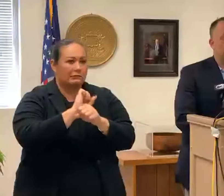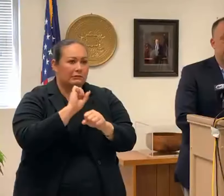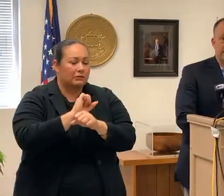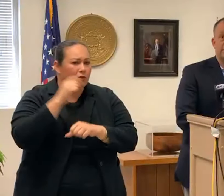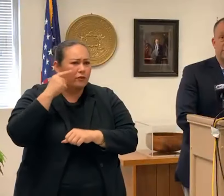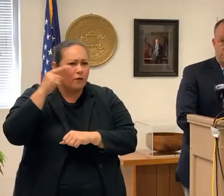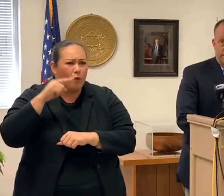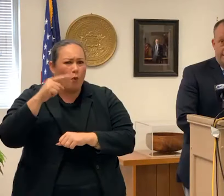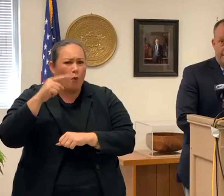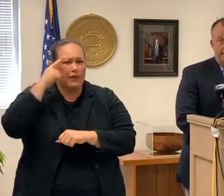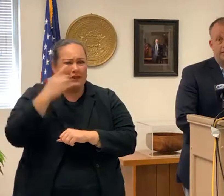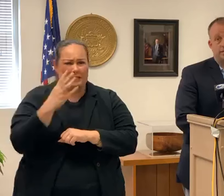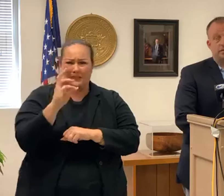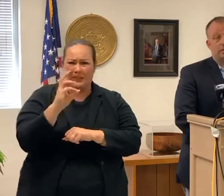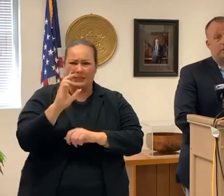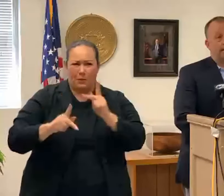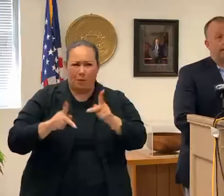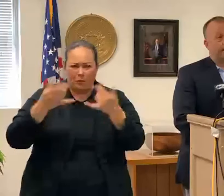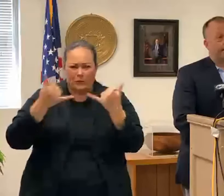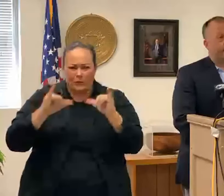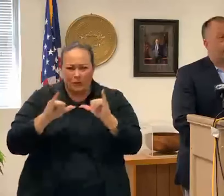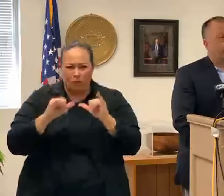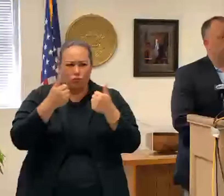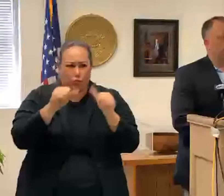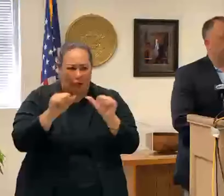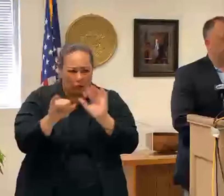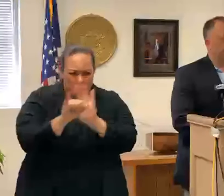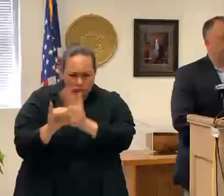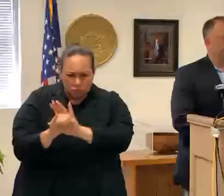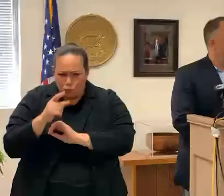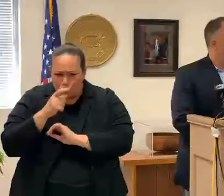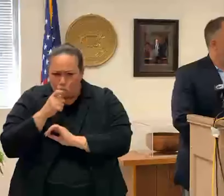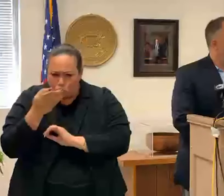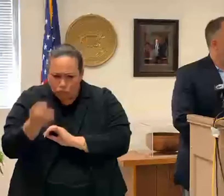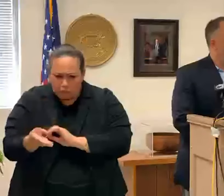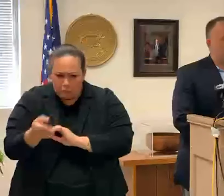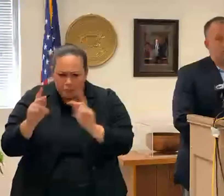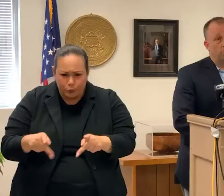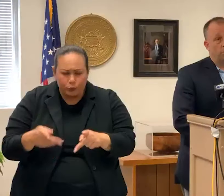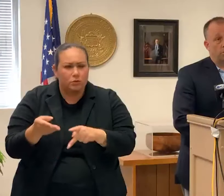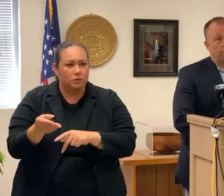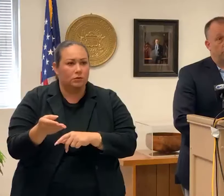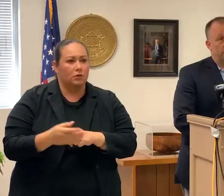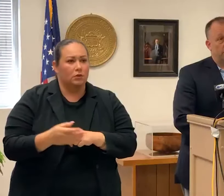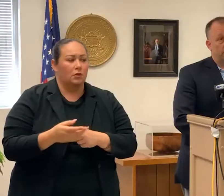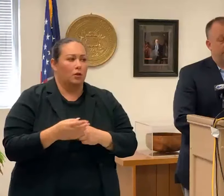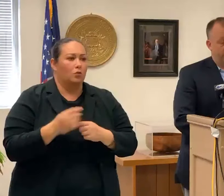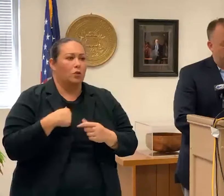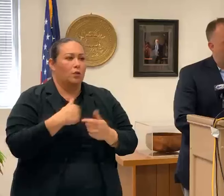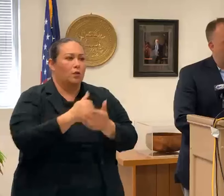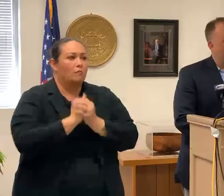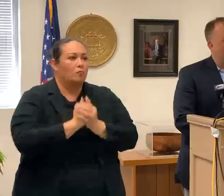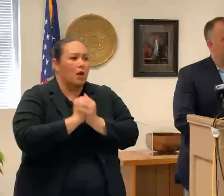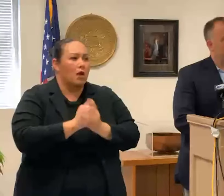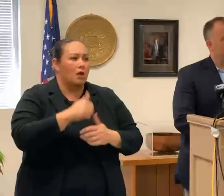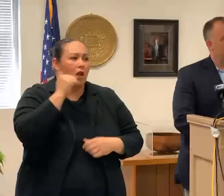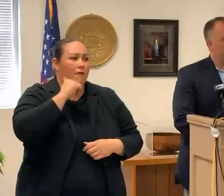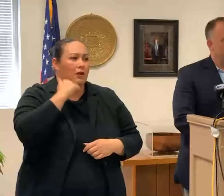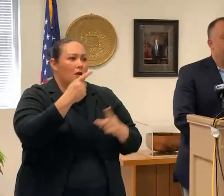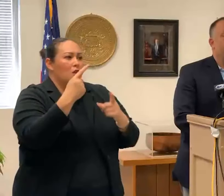to close, I think, the 6 remaining cases. And we pray every day that there are no more loved ones that we've lost.